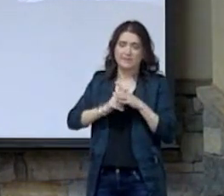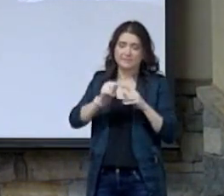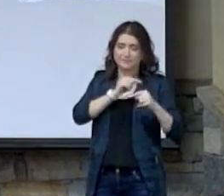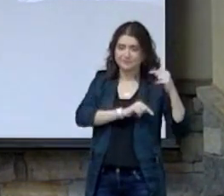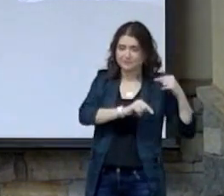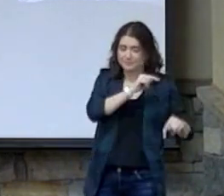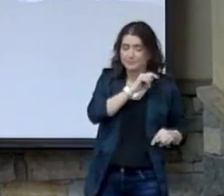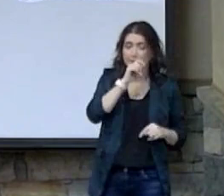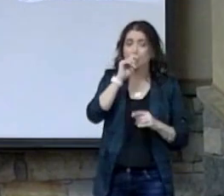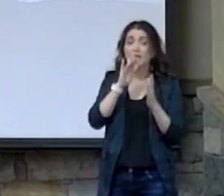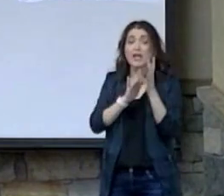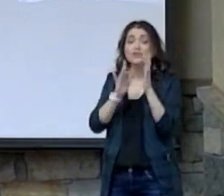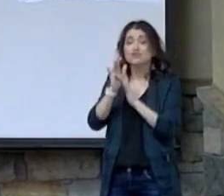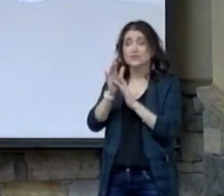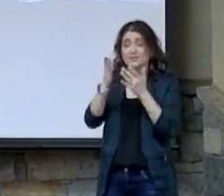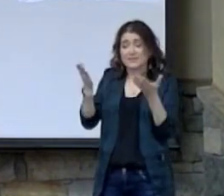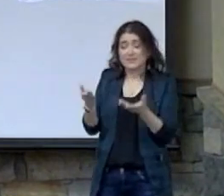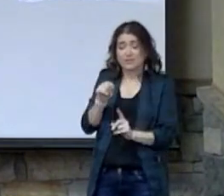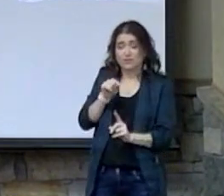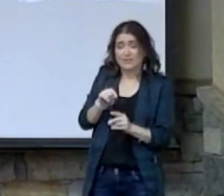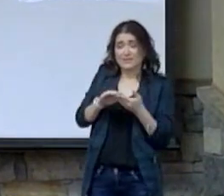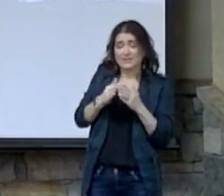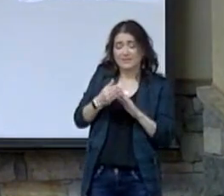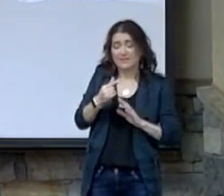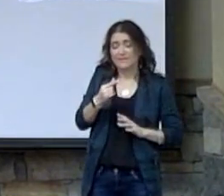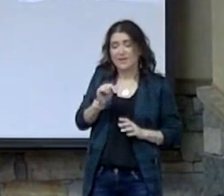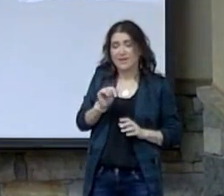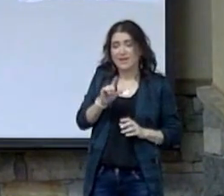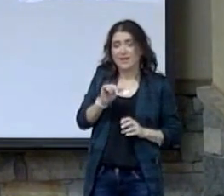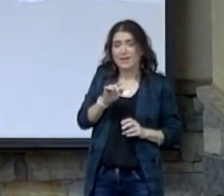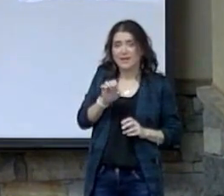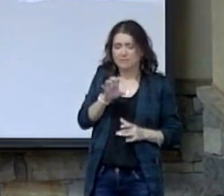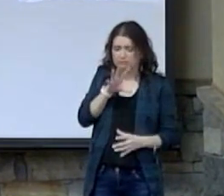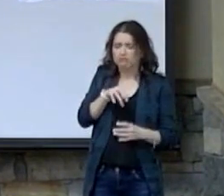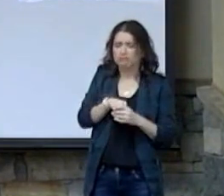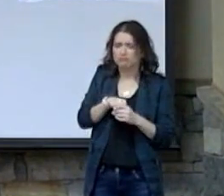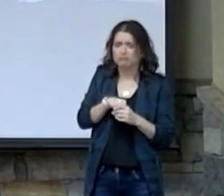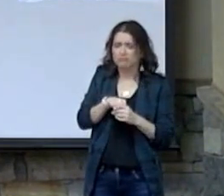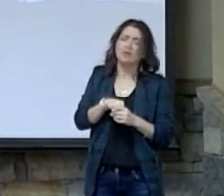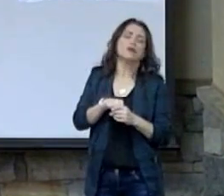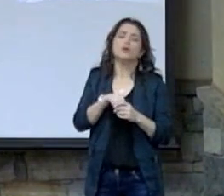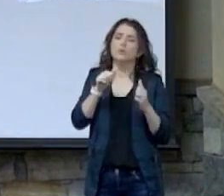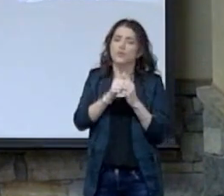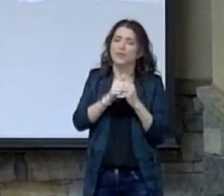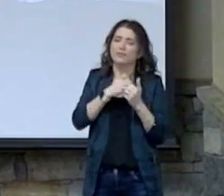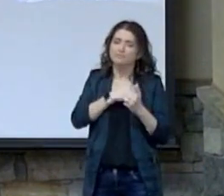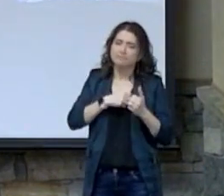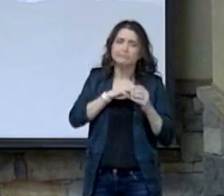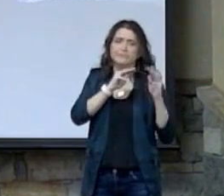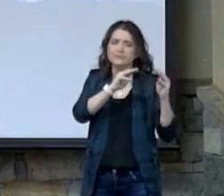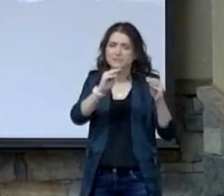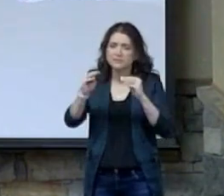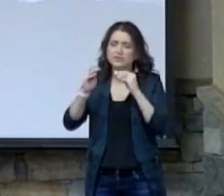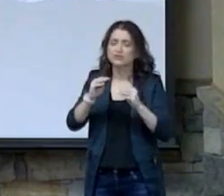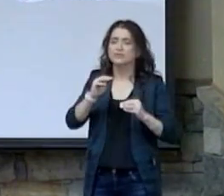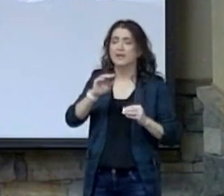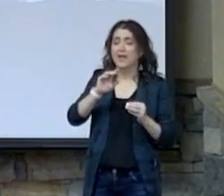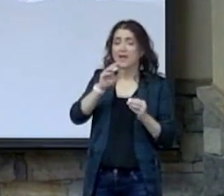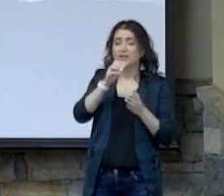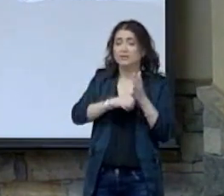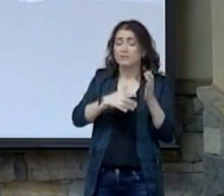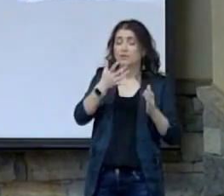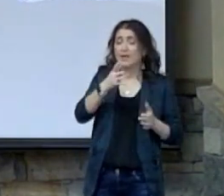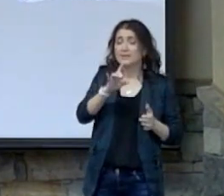as Jesus is here in Galilee, he engages in ministry, and in Matthew chapter 18, the primary focus